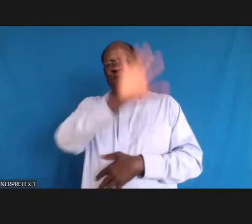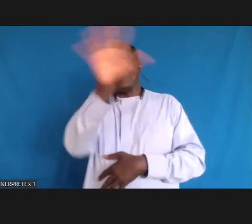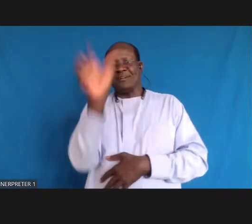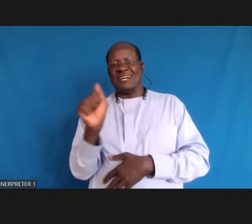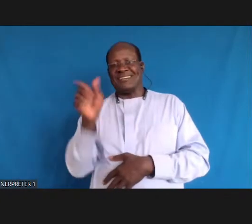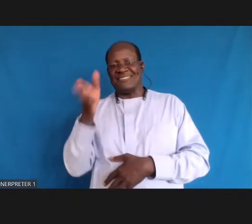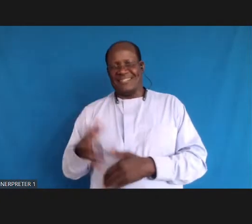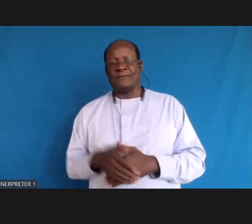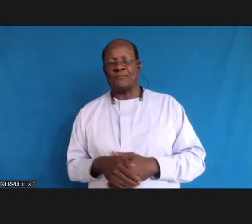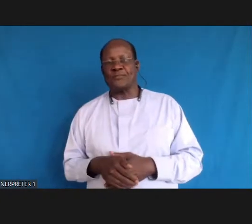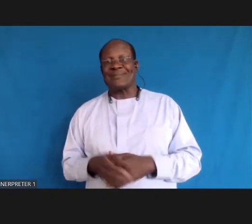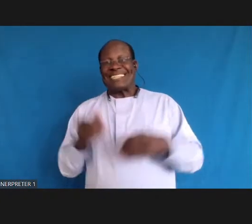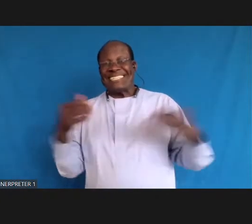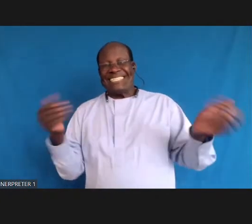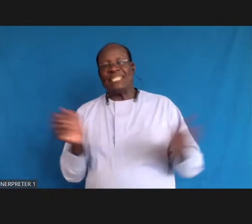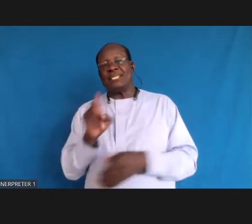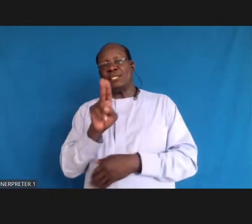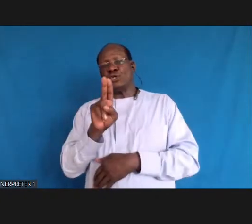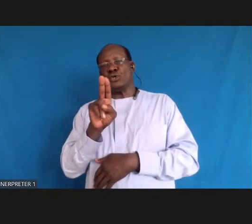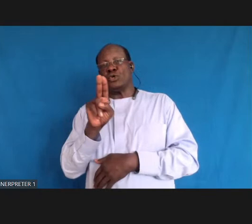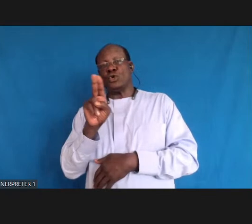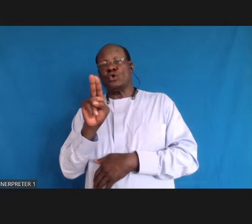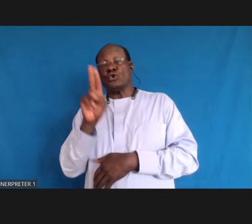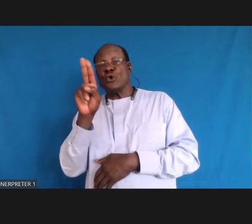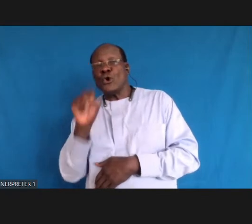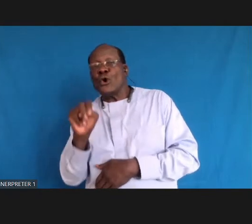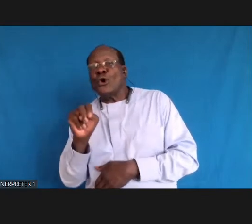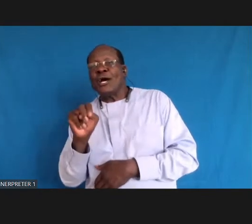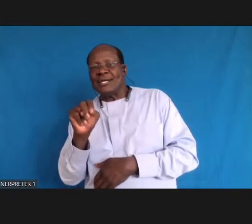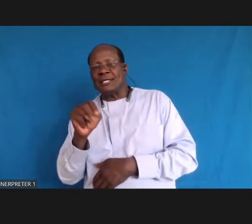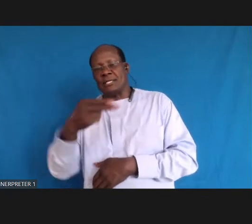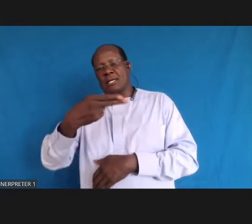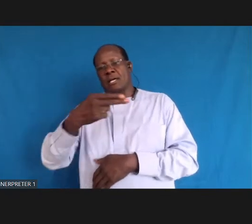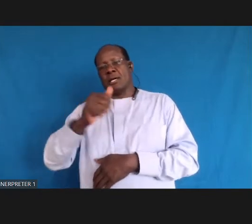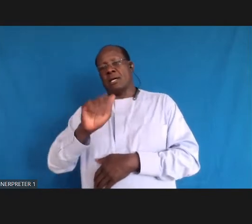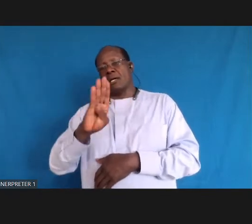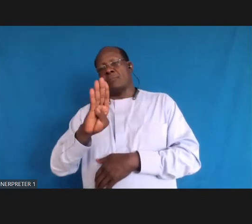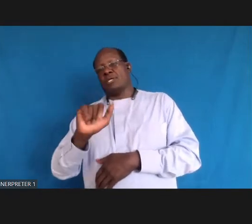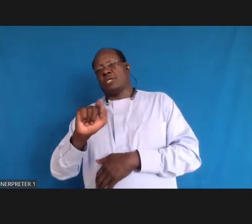UN Habitat. Mr. Umar Sida, you have the floor.